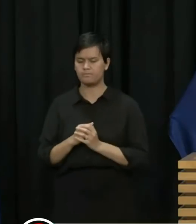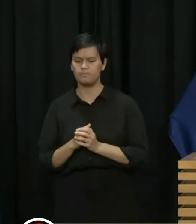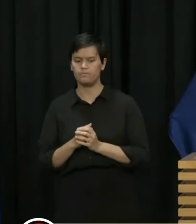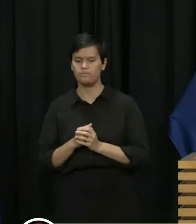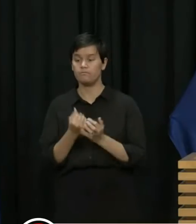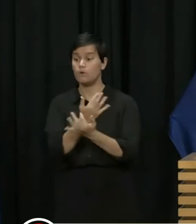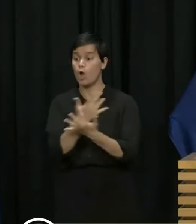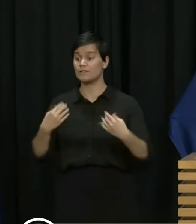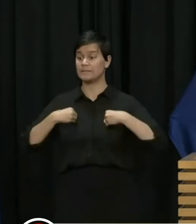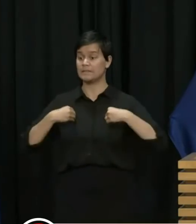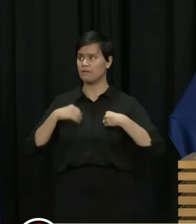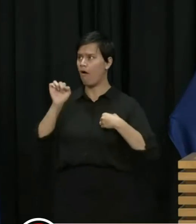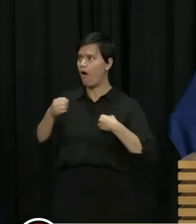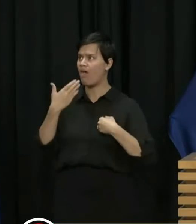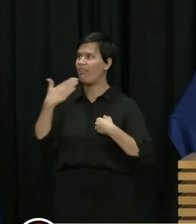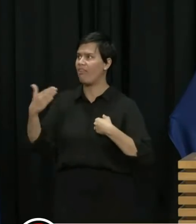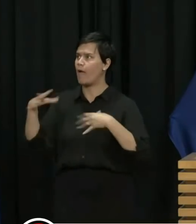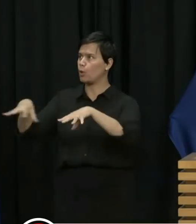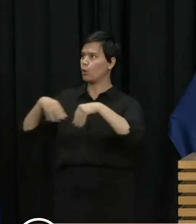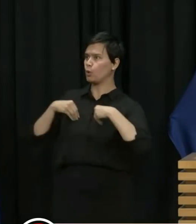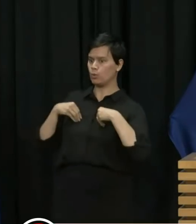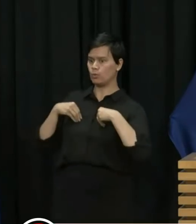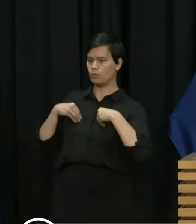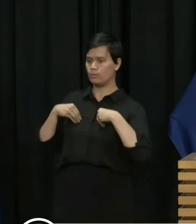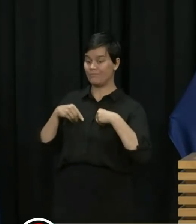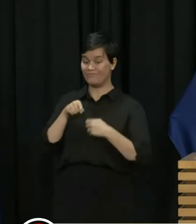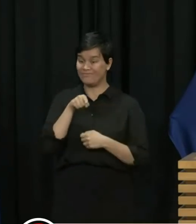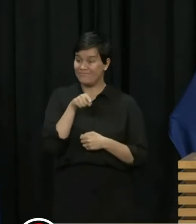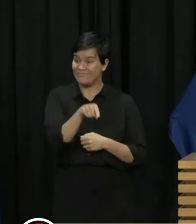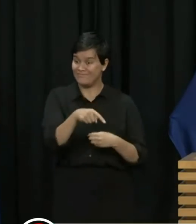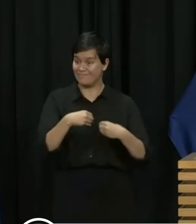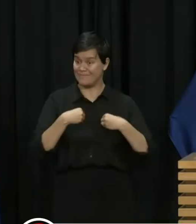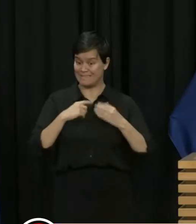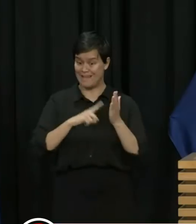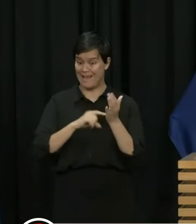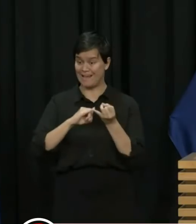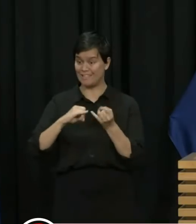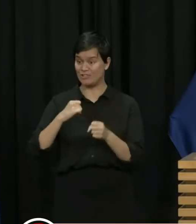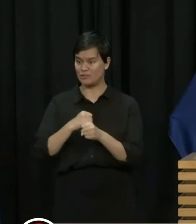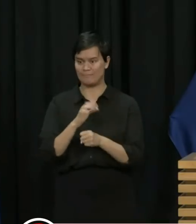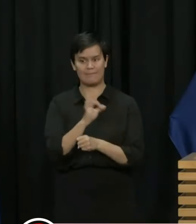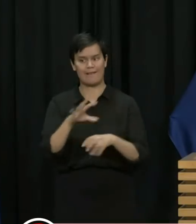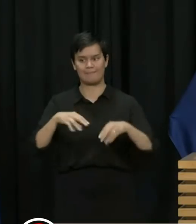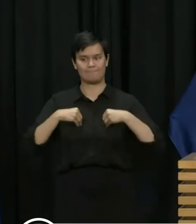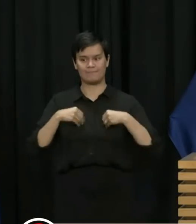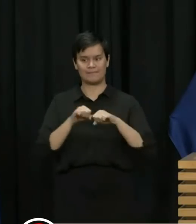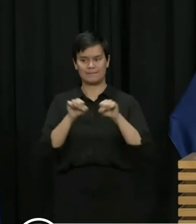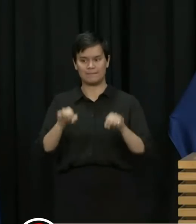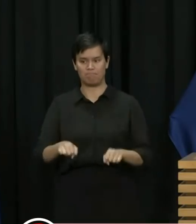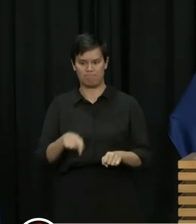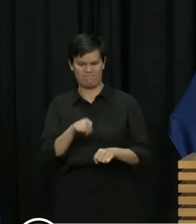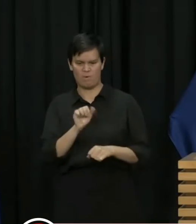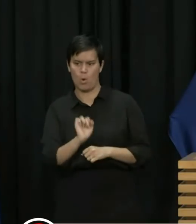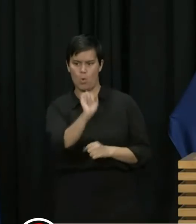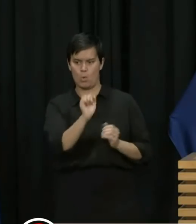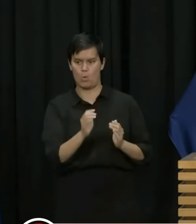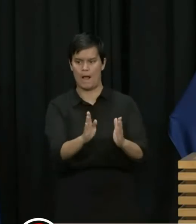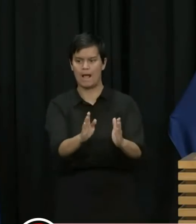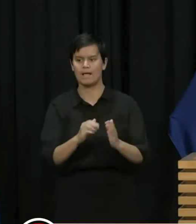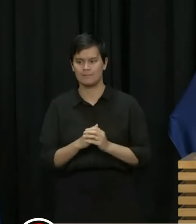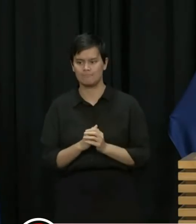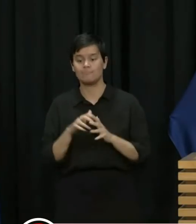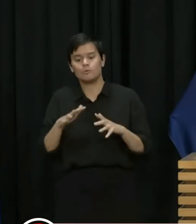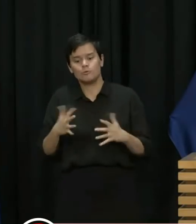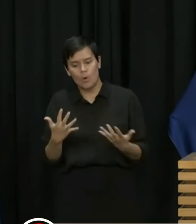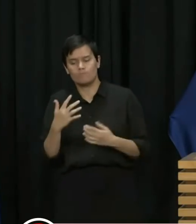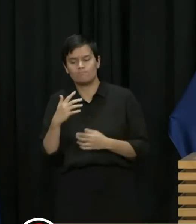process. Some haven't, and this is one. So we will be talking to them and I guess other employers. It's to assist them in their responsibilities